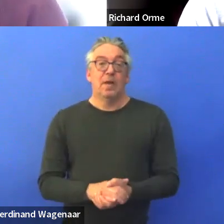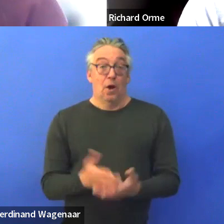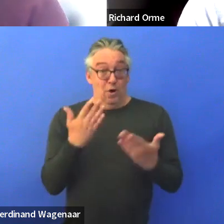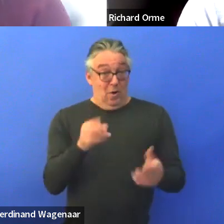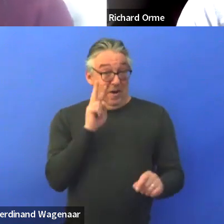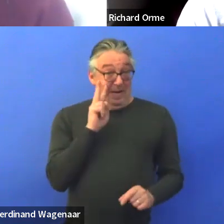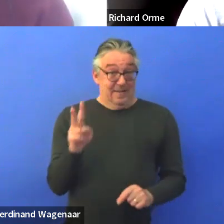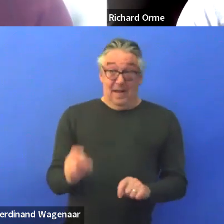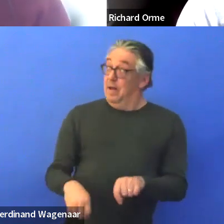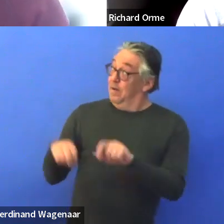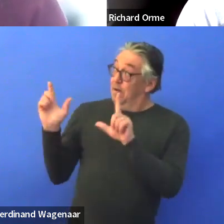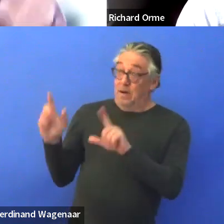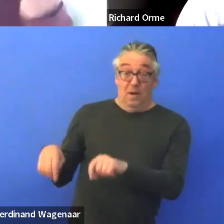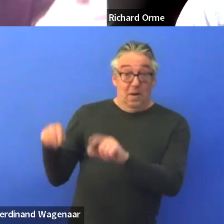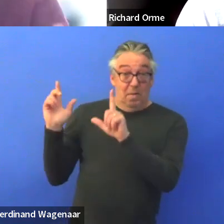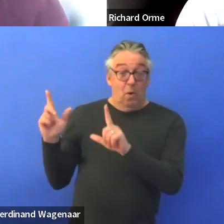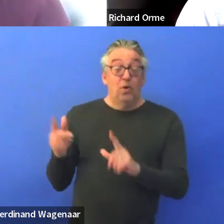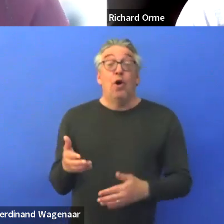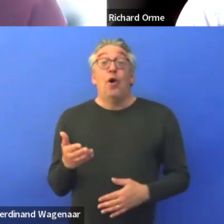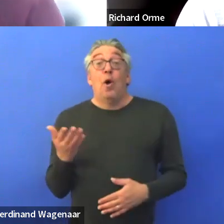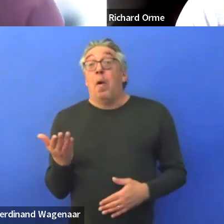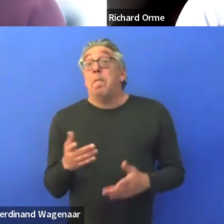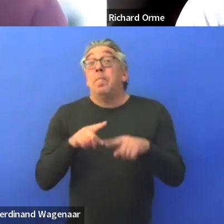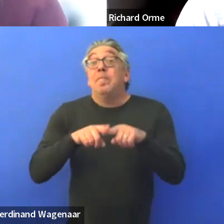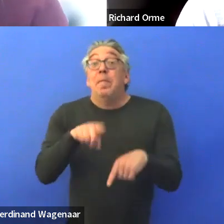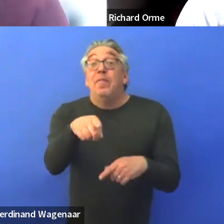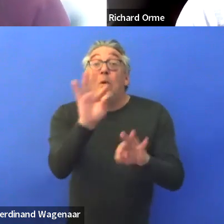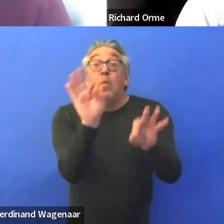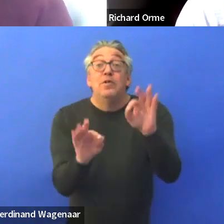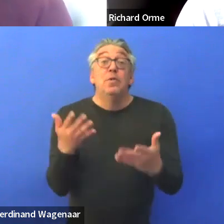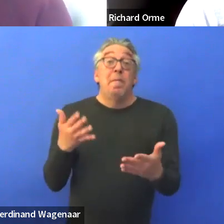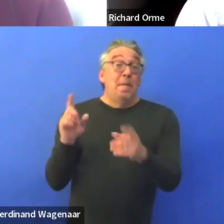be slightly adapted based on your questions